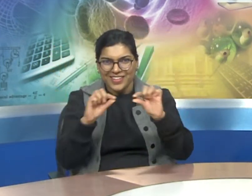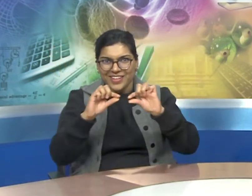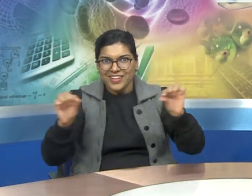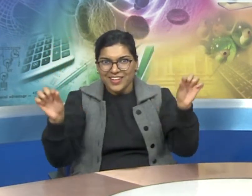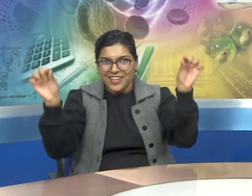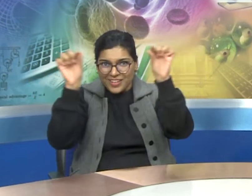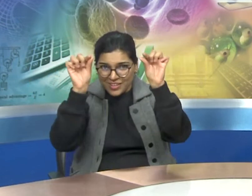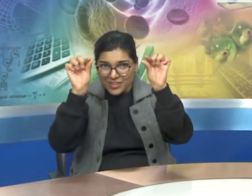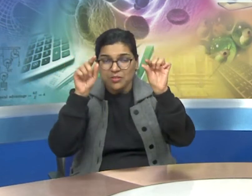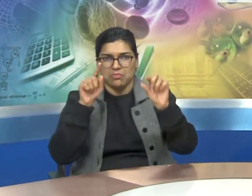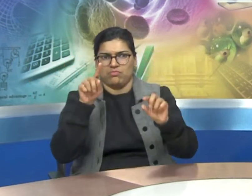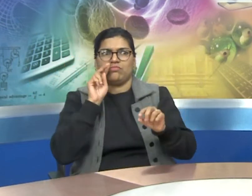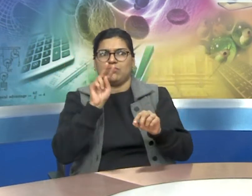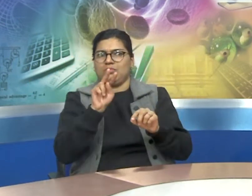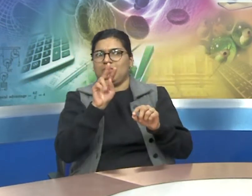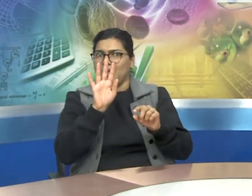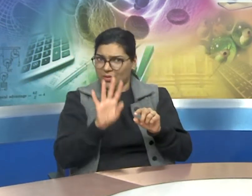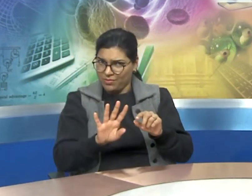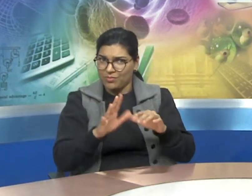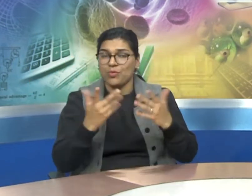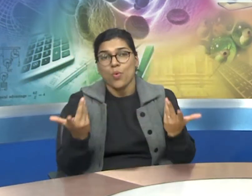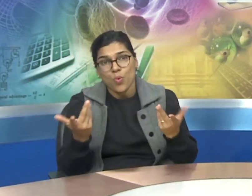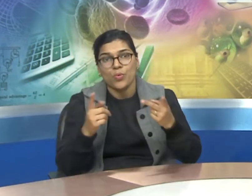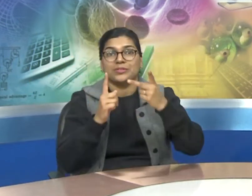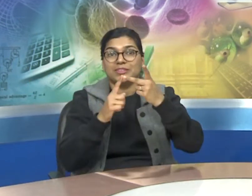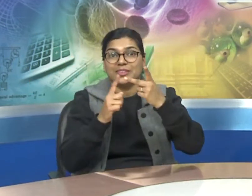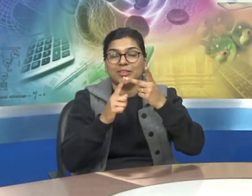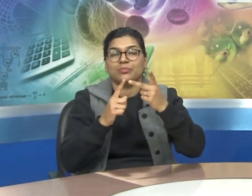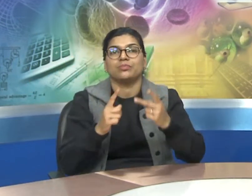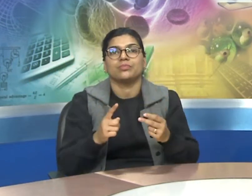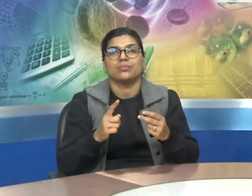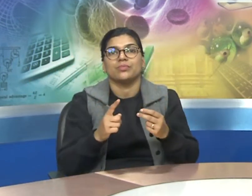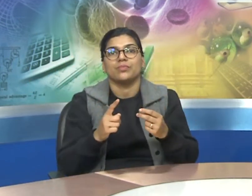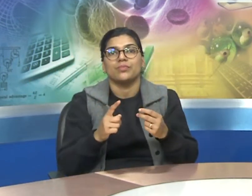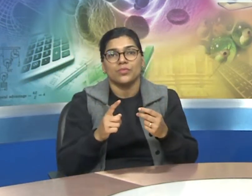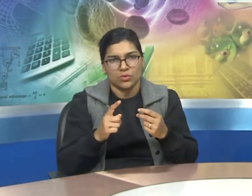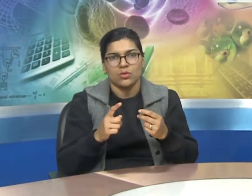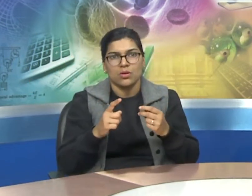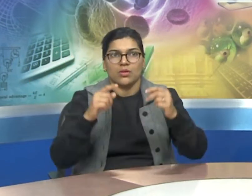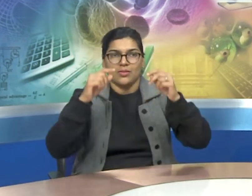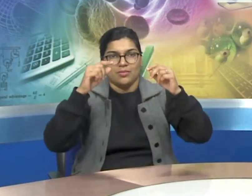Option B,